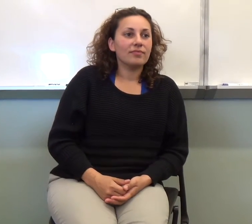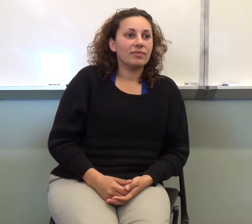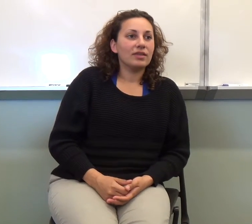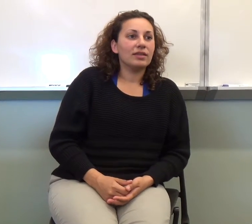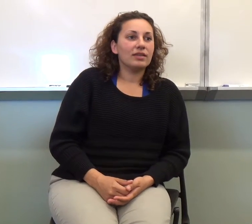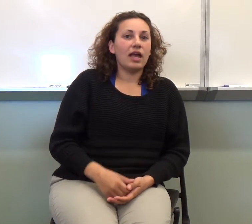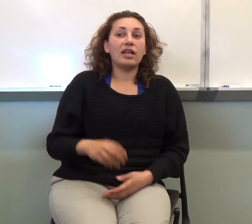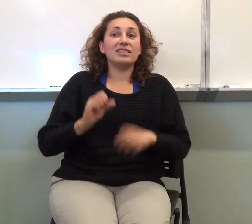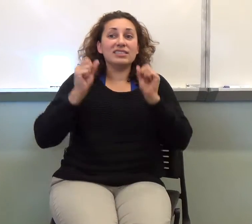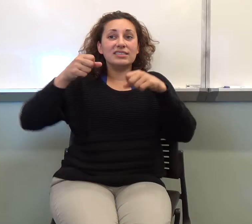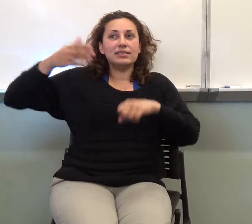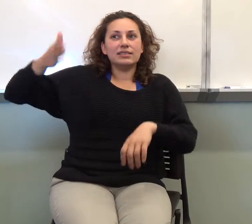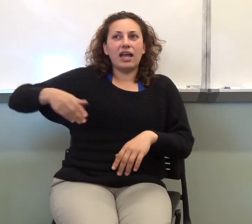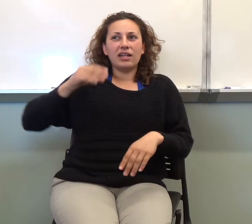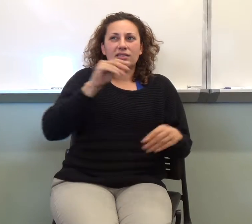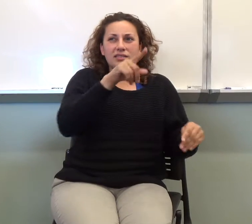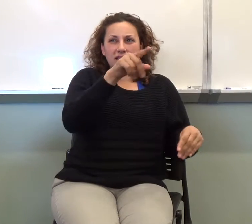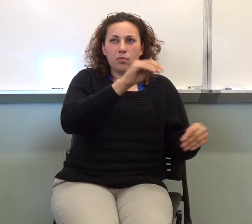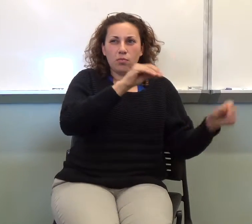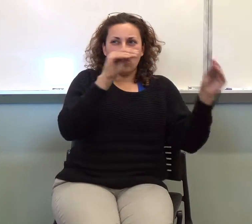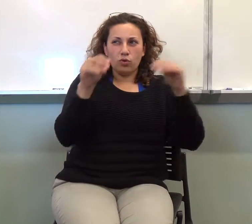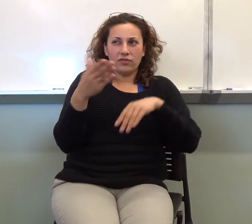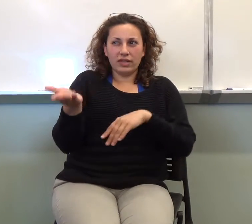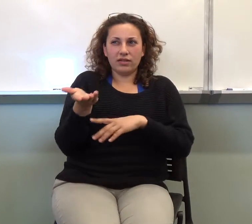0.27, which is approximately 27%.